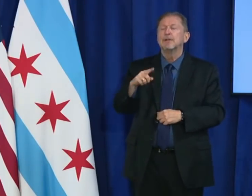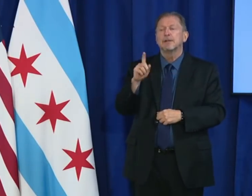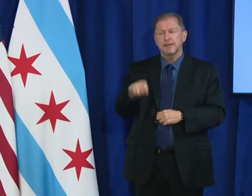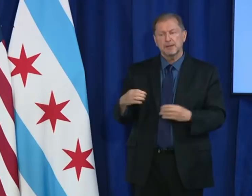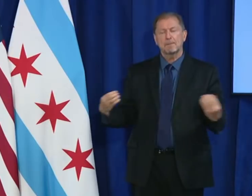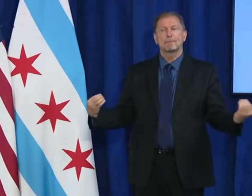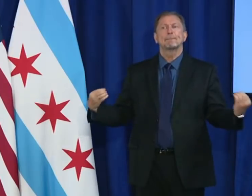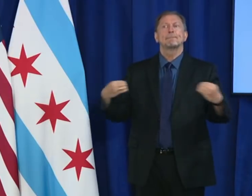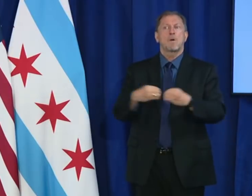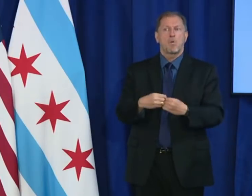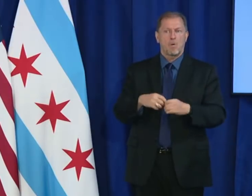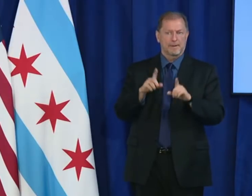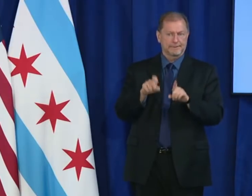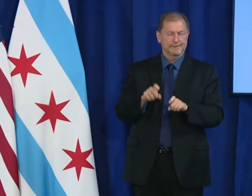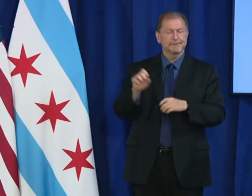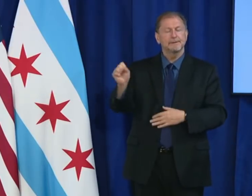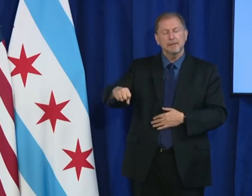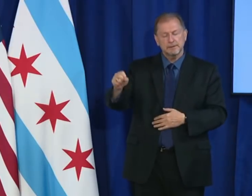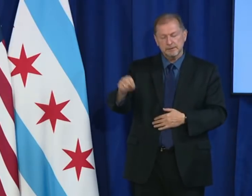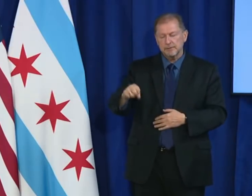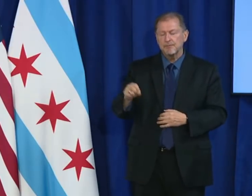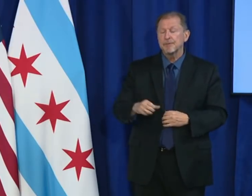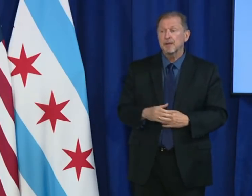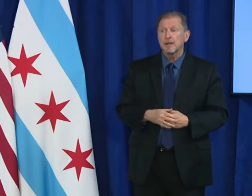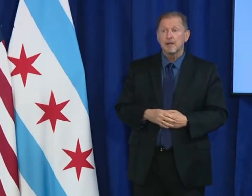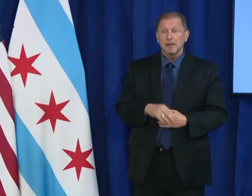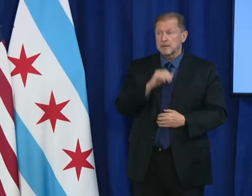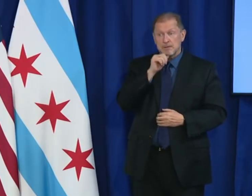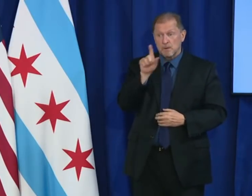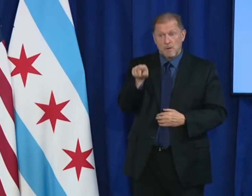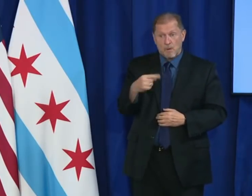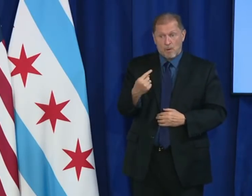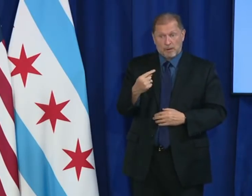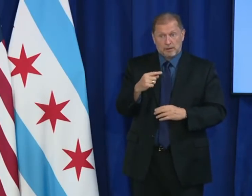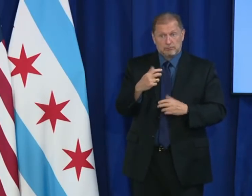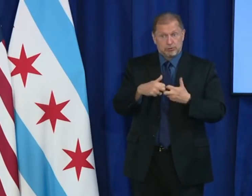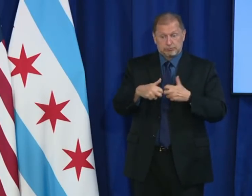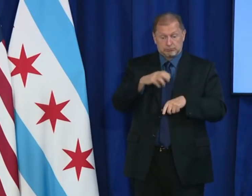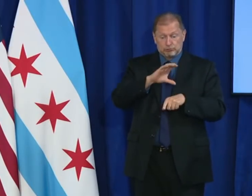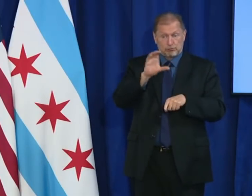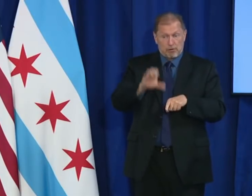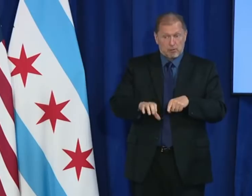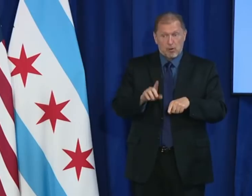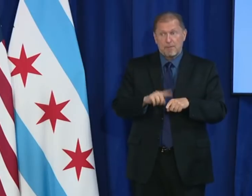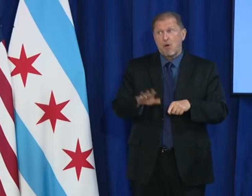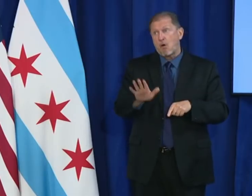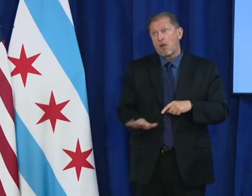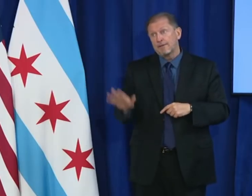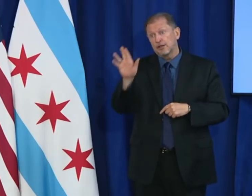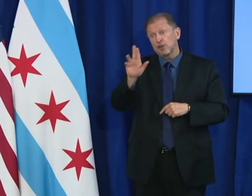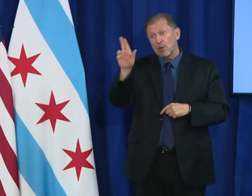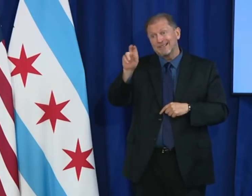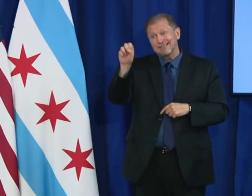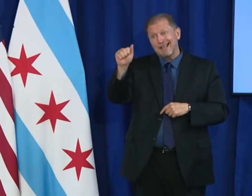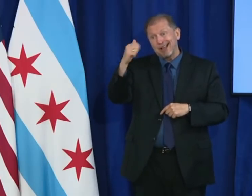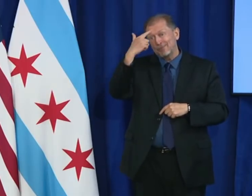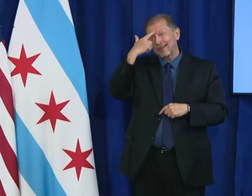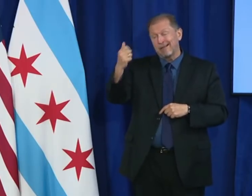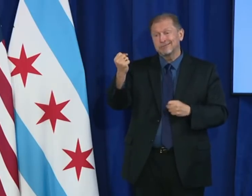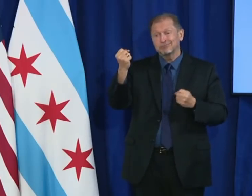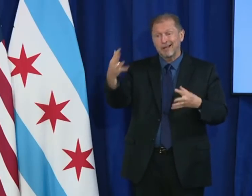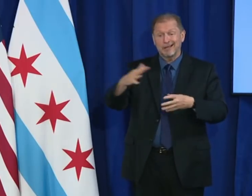testing capacity. This, as you can imagine, is a problem not just in Chicago, but really across the country at this point.